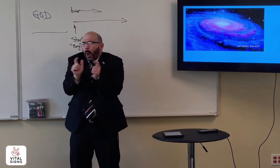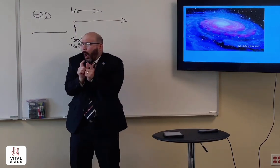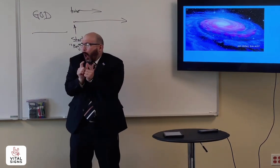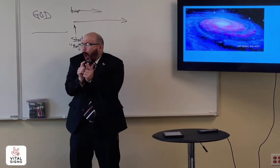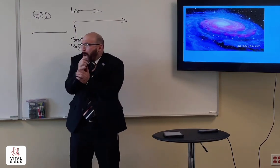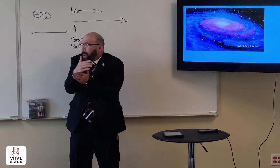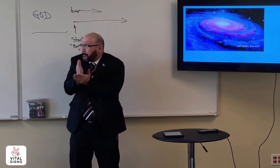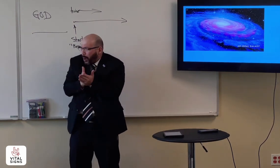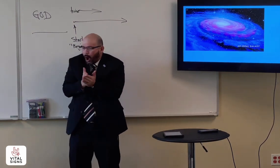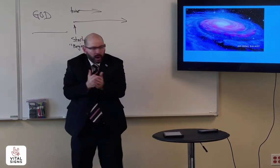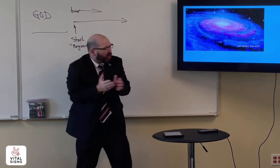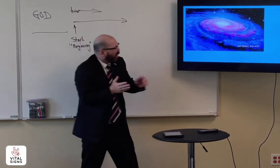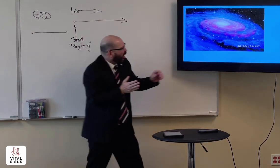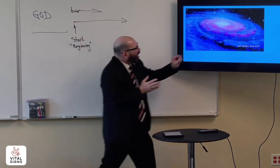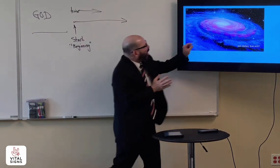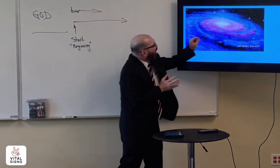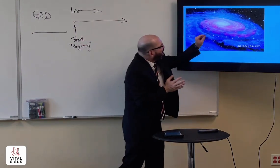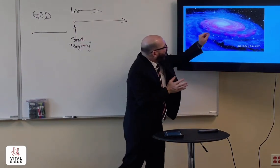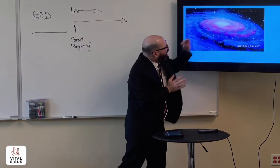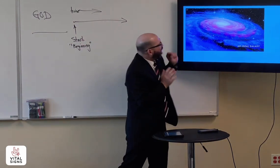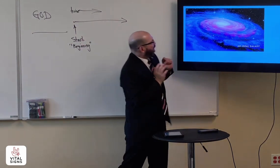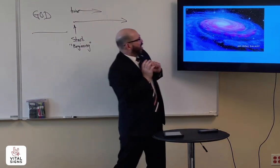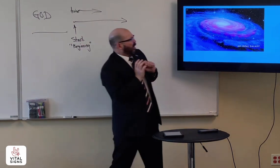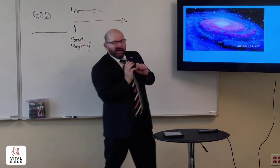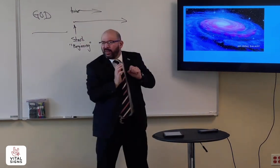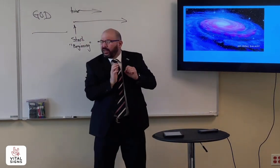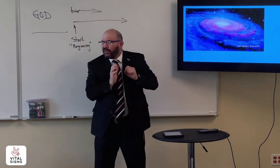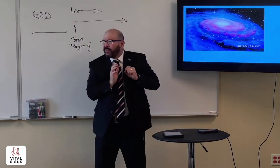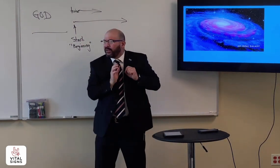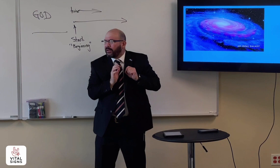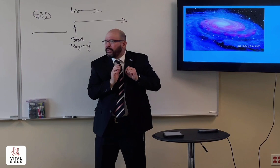And we're just a little speck in that galaxy.